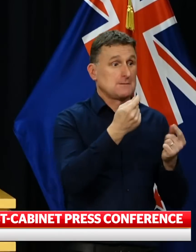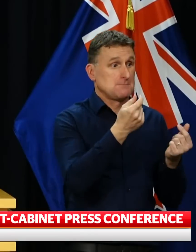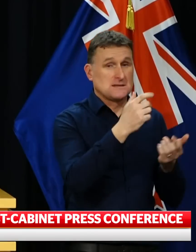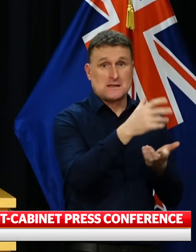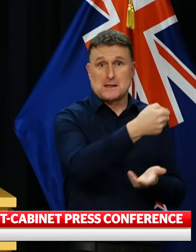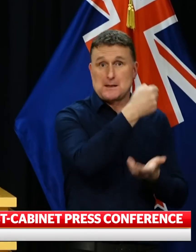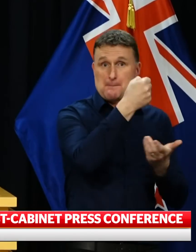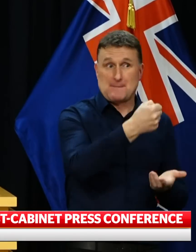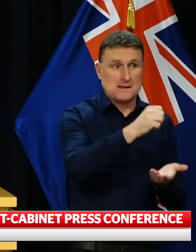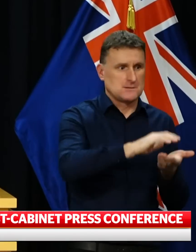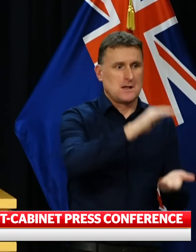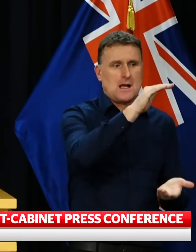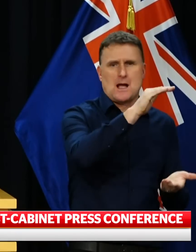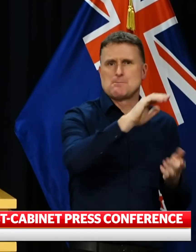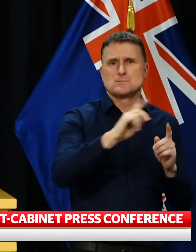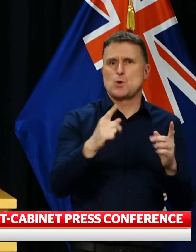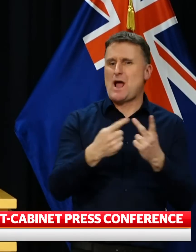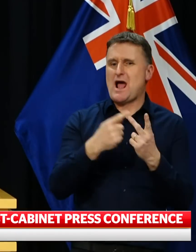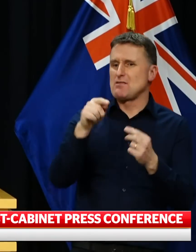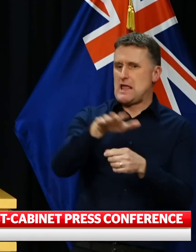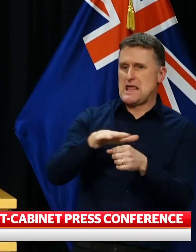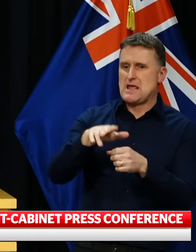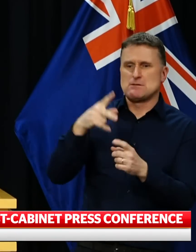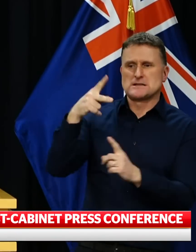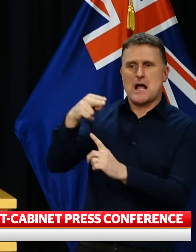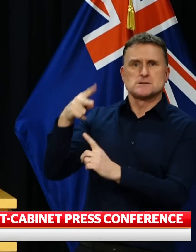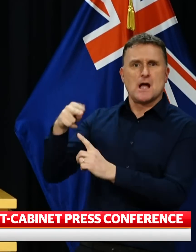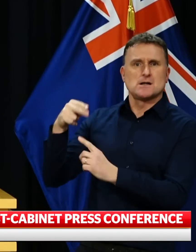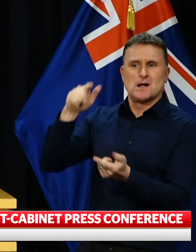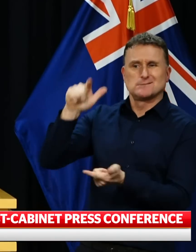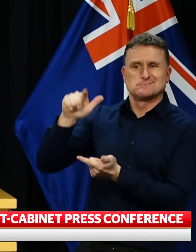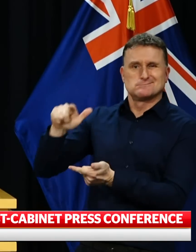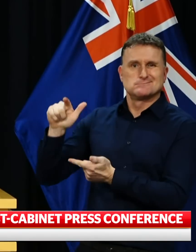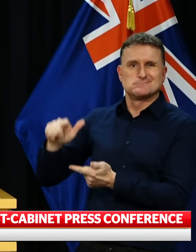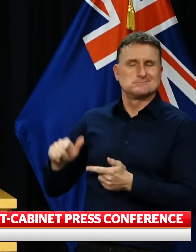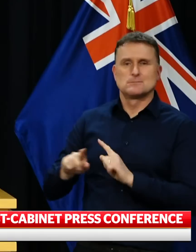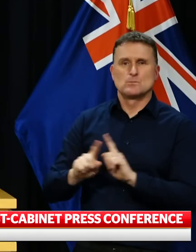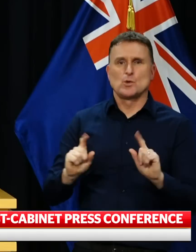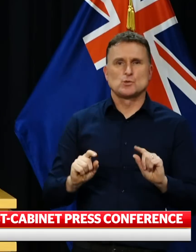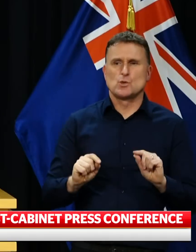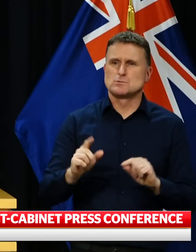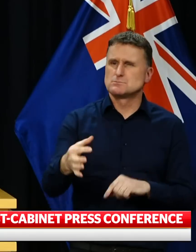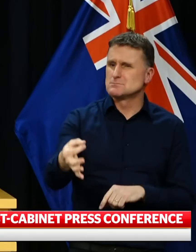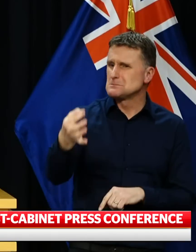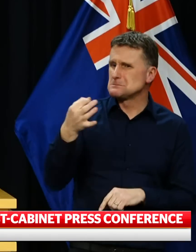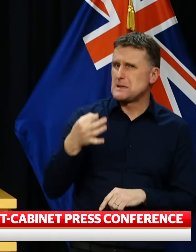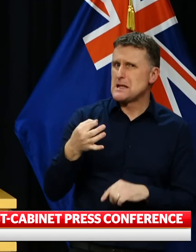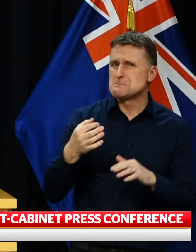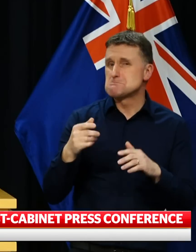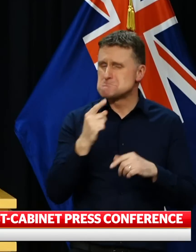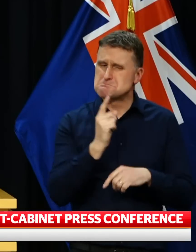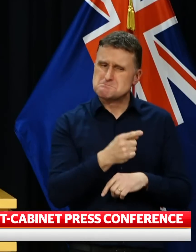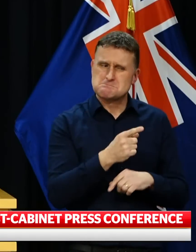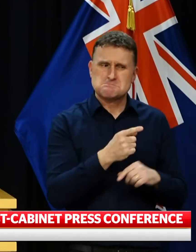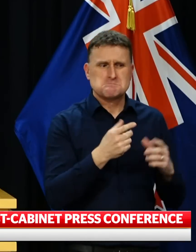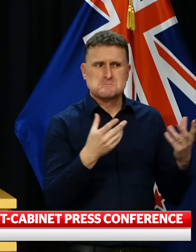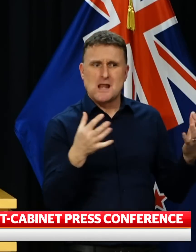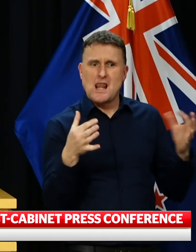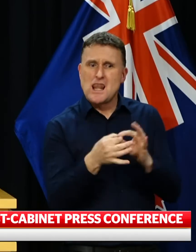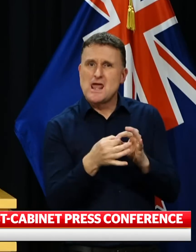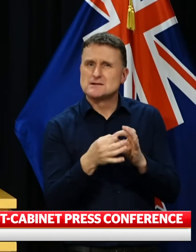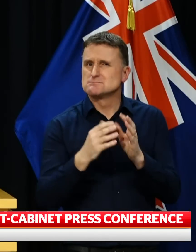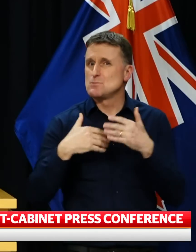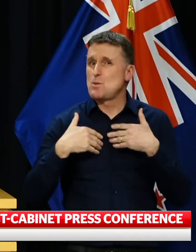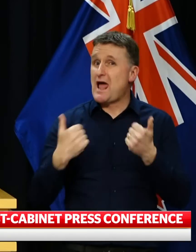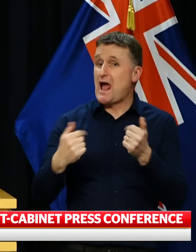fund an increase in funding for Pharmac. Could you also extend that to other, health policies that Labour would look to? I'm not going